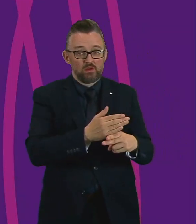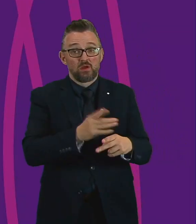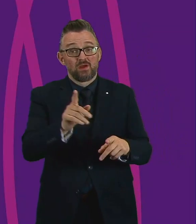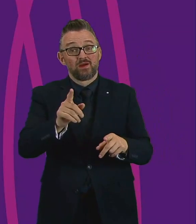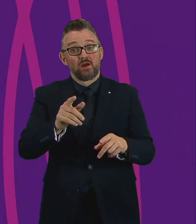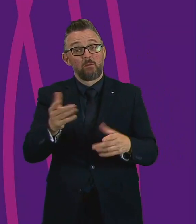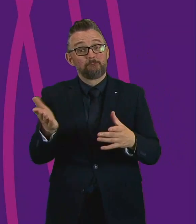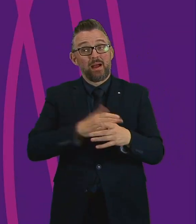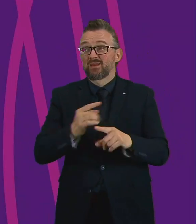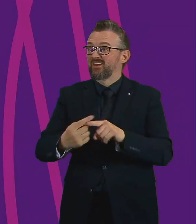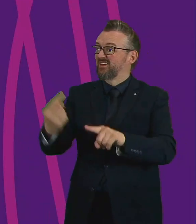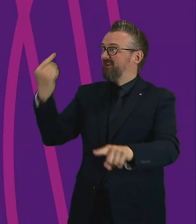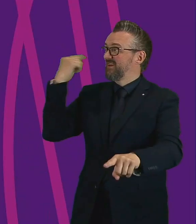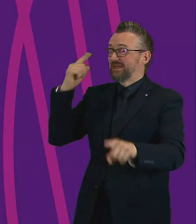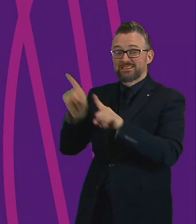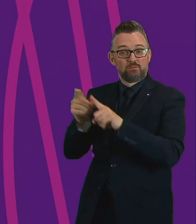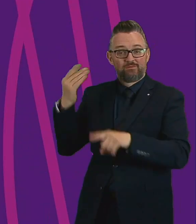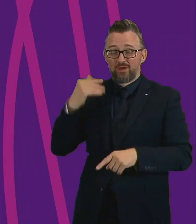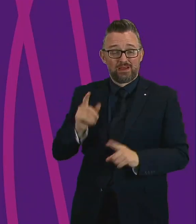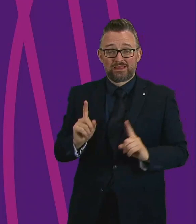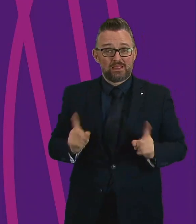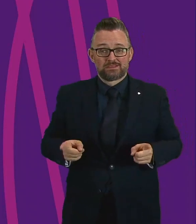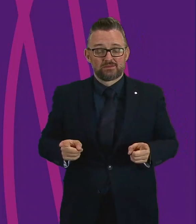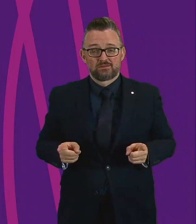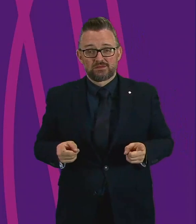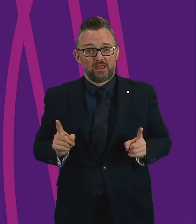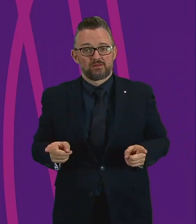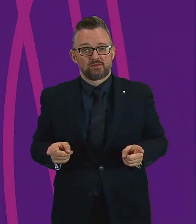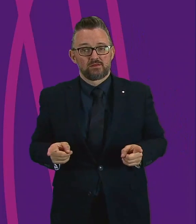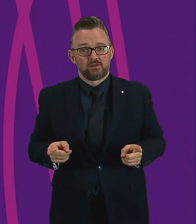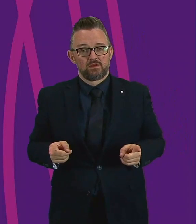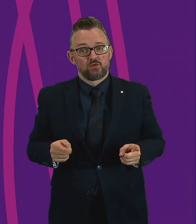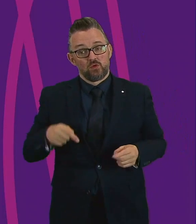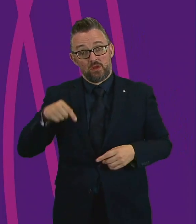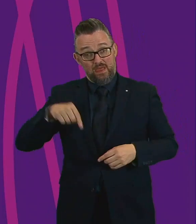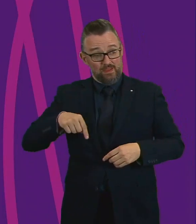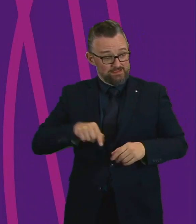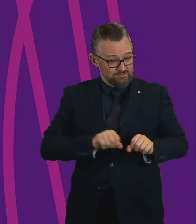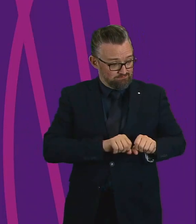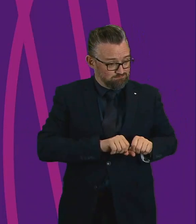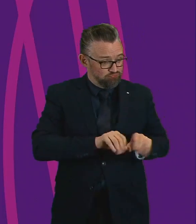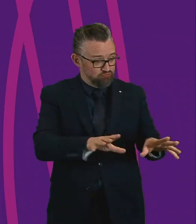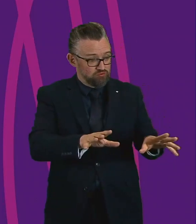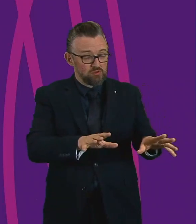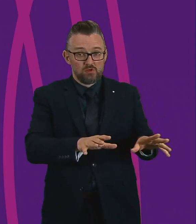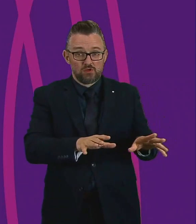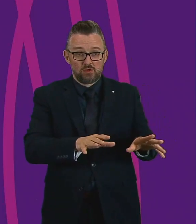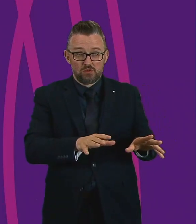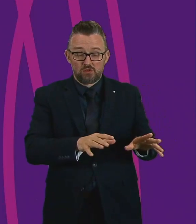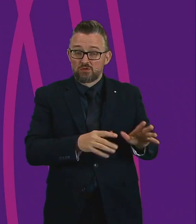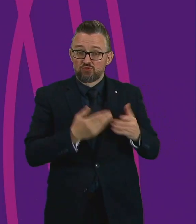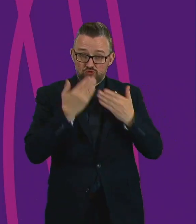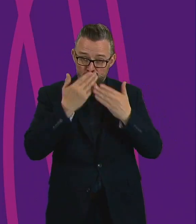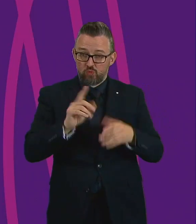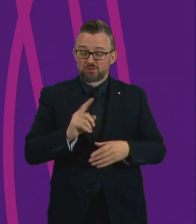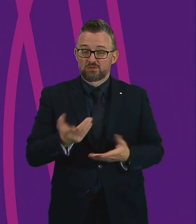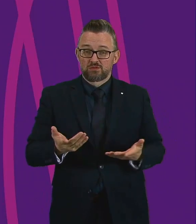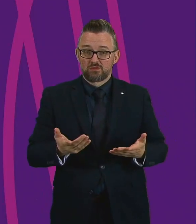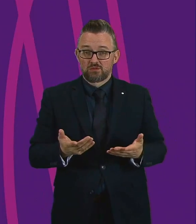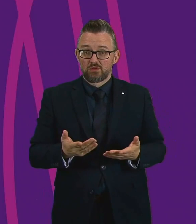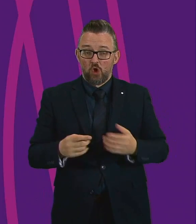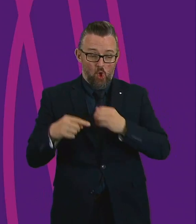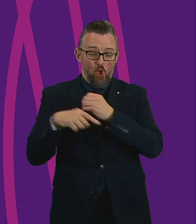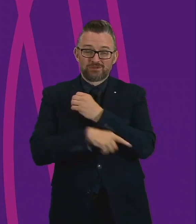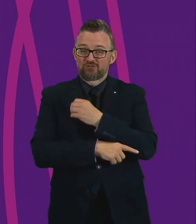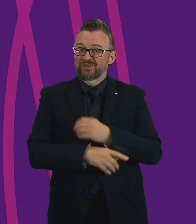norms of austerity. And if this pandemic has shown us one thing, it has shown us this, that austerity was